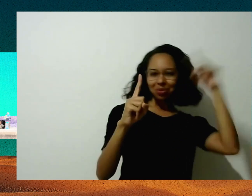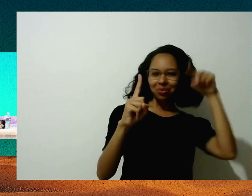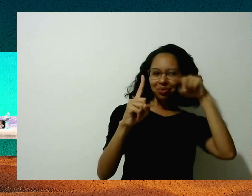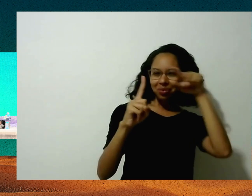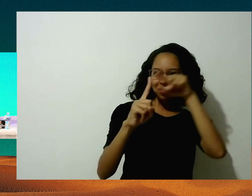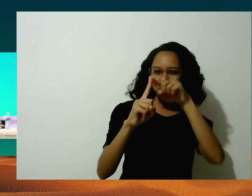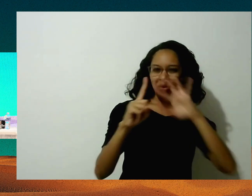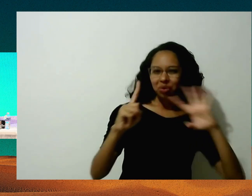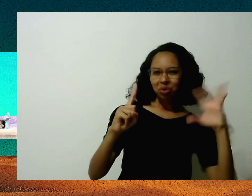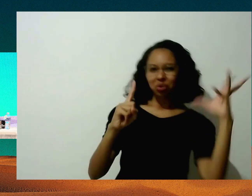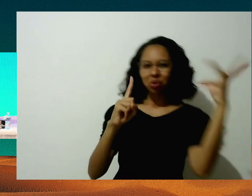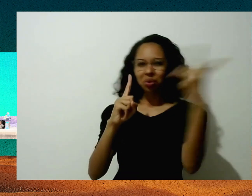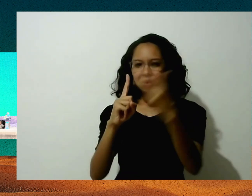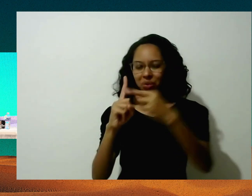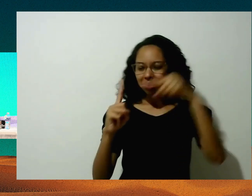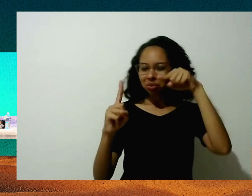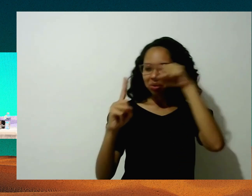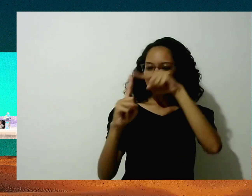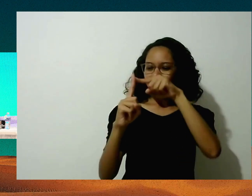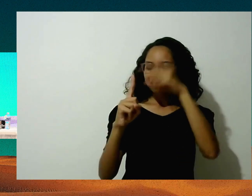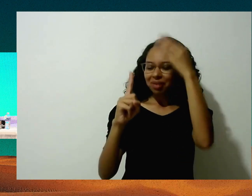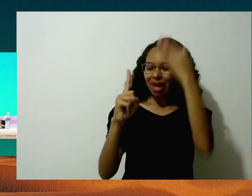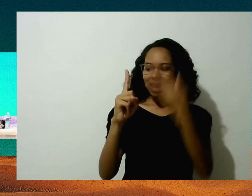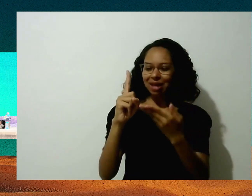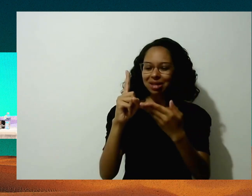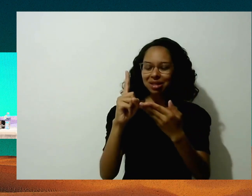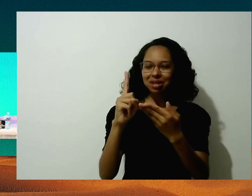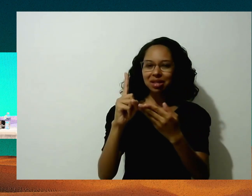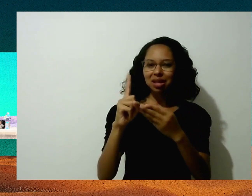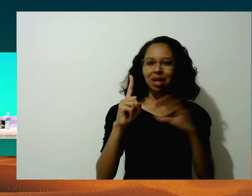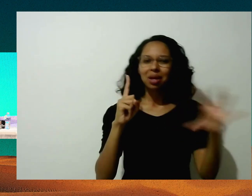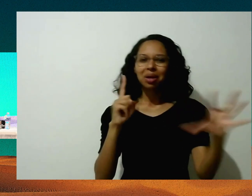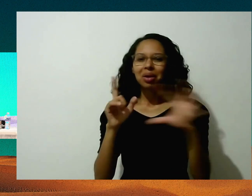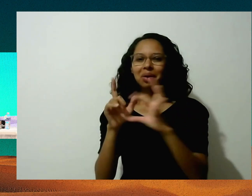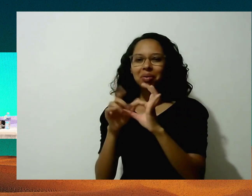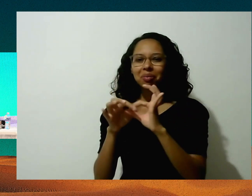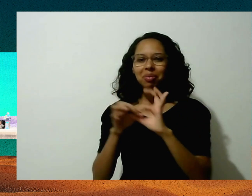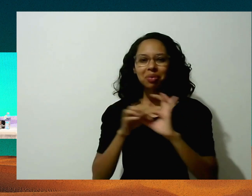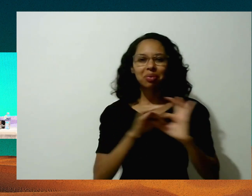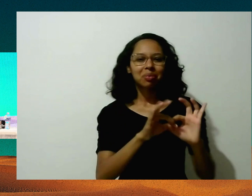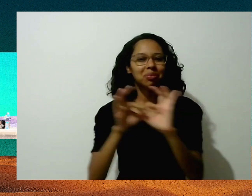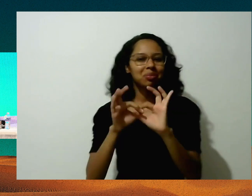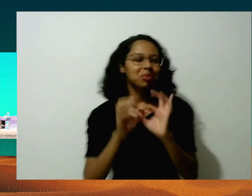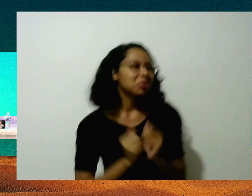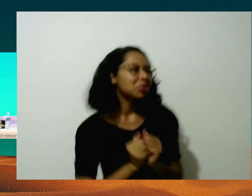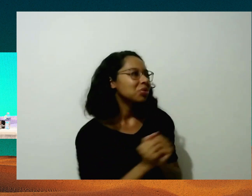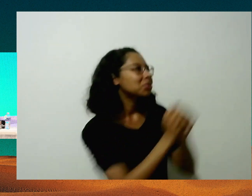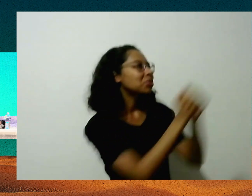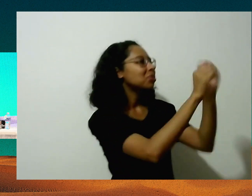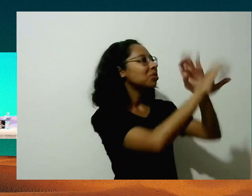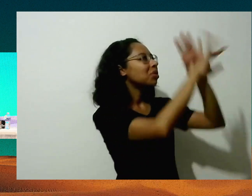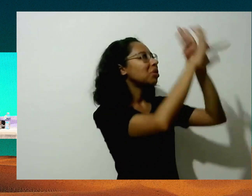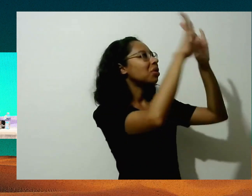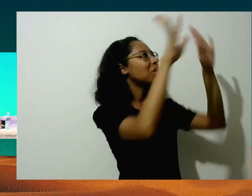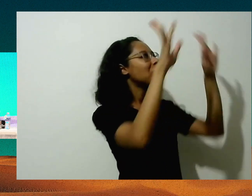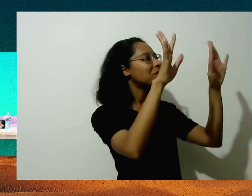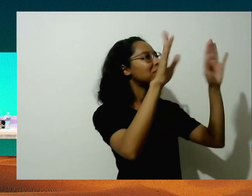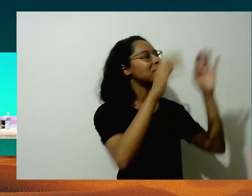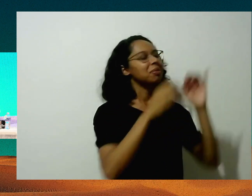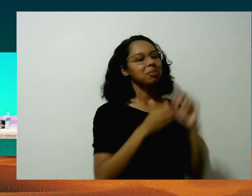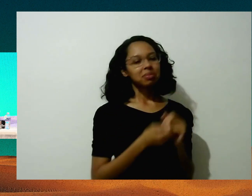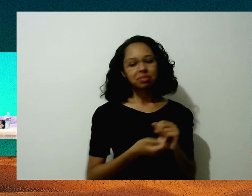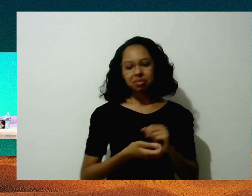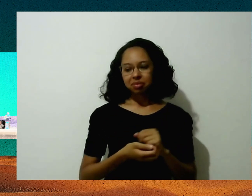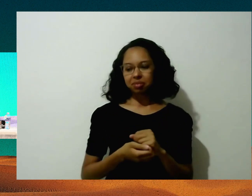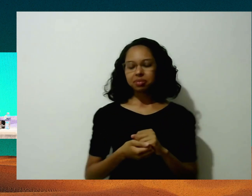glória, aperfeiçoasse por meio de sofrimentos o autor da salvação deles. For it was fitting for him,